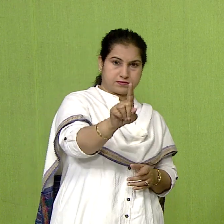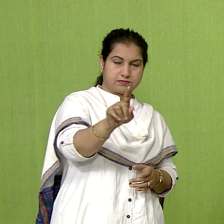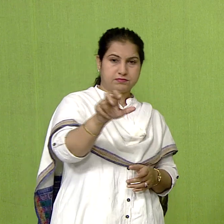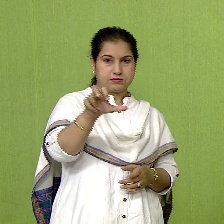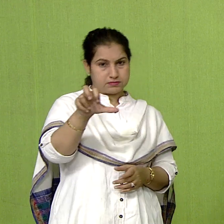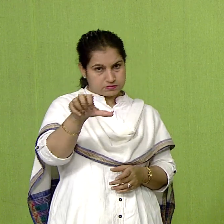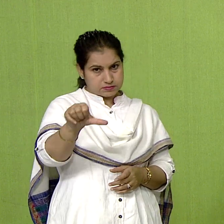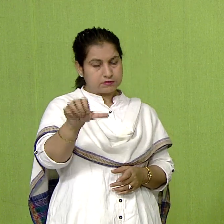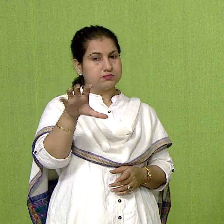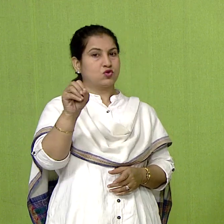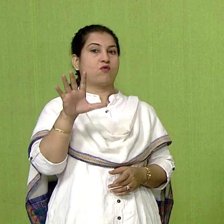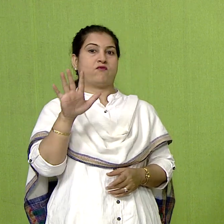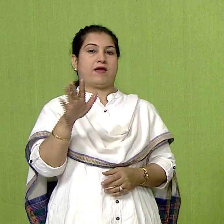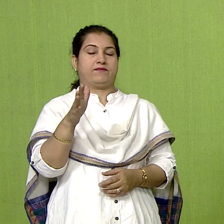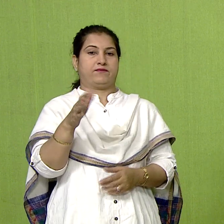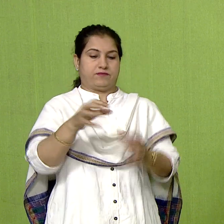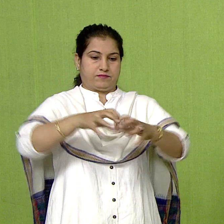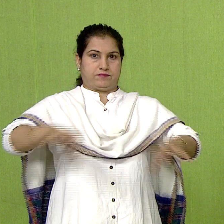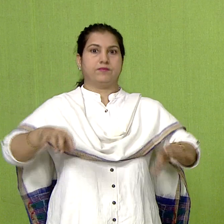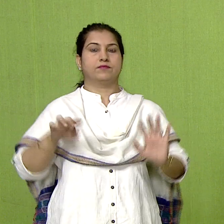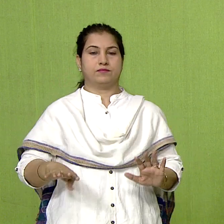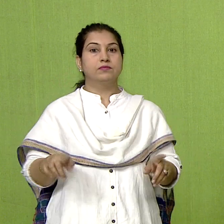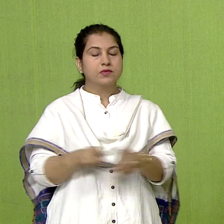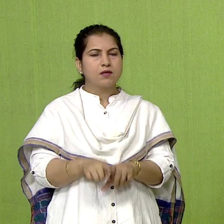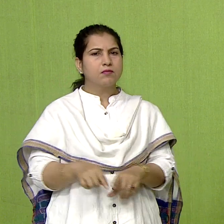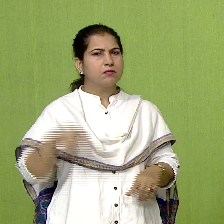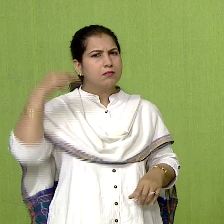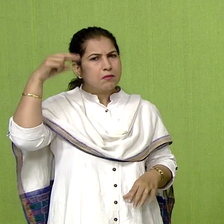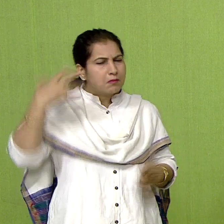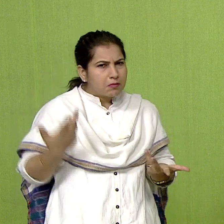1905 and its causes and results.